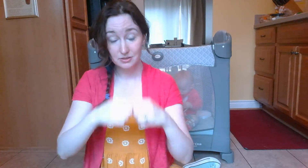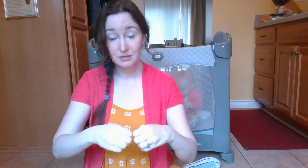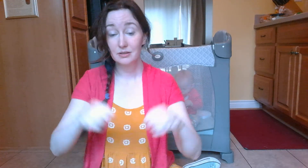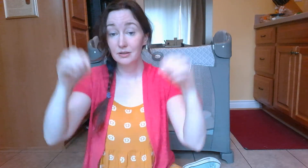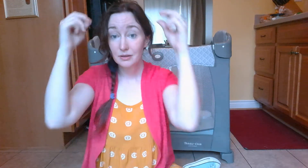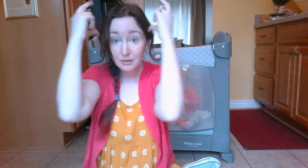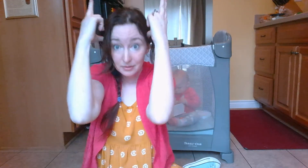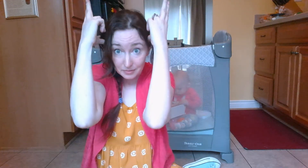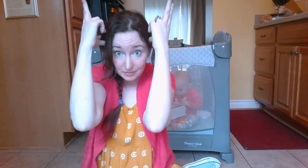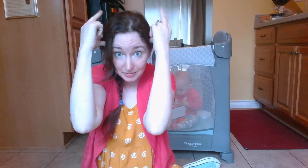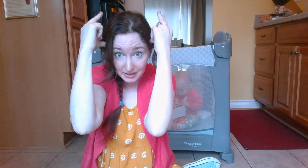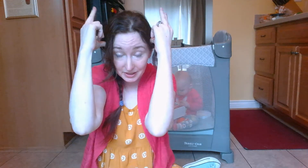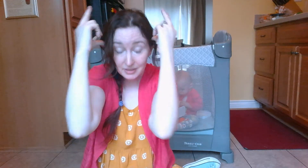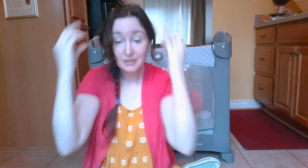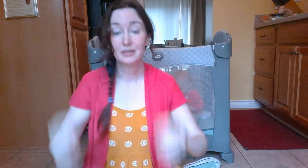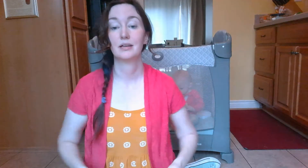Easter bunny,